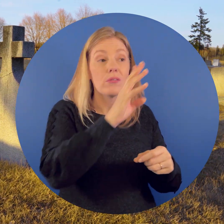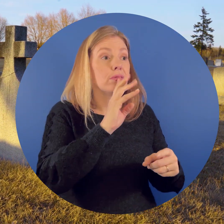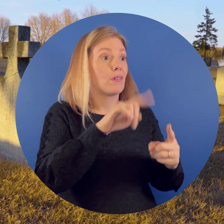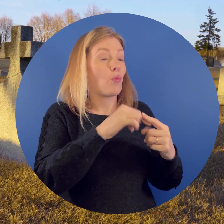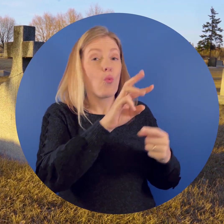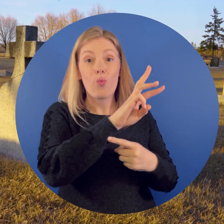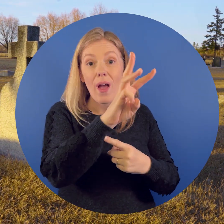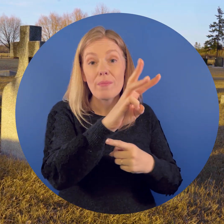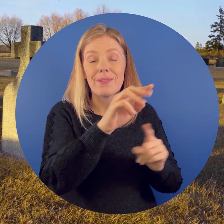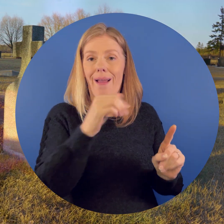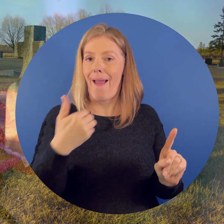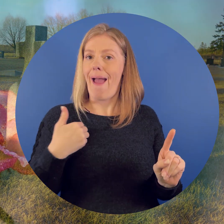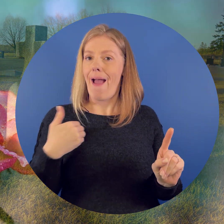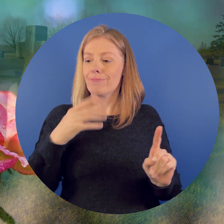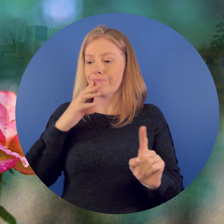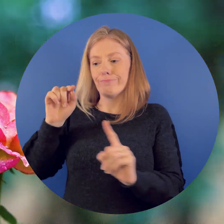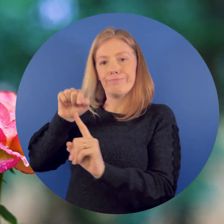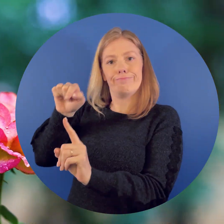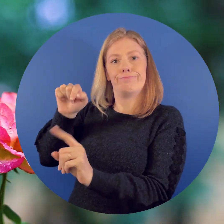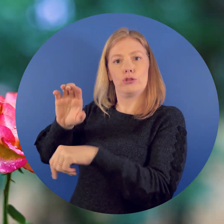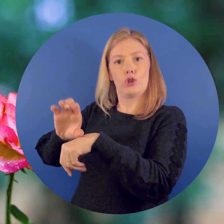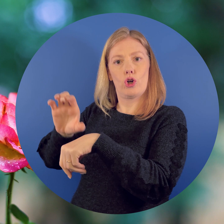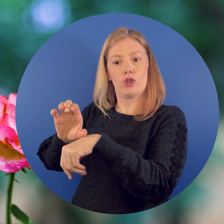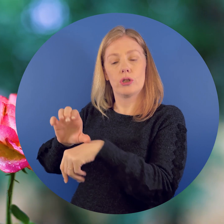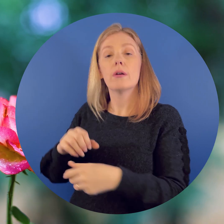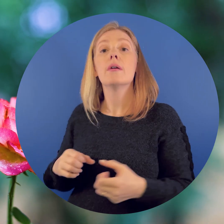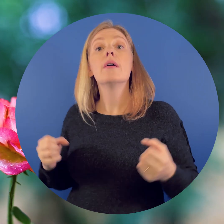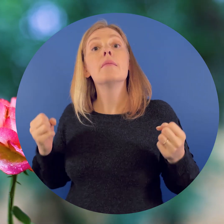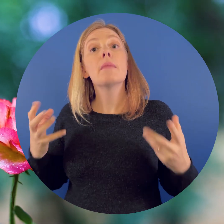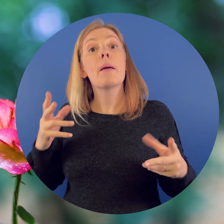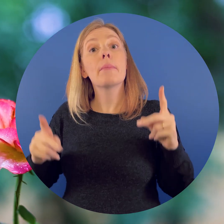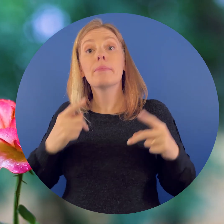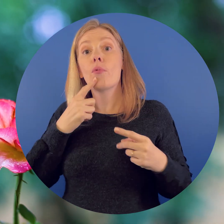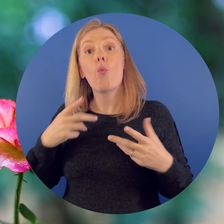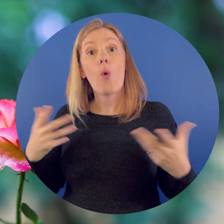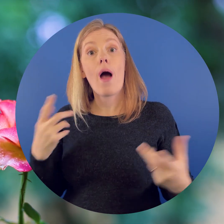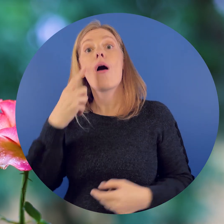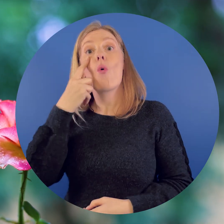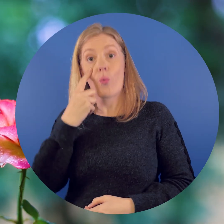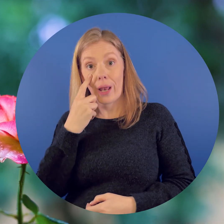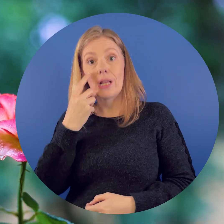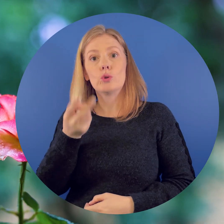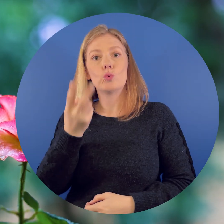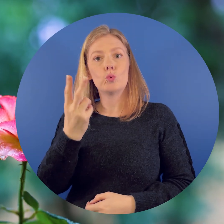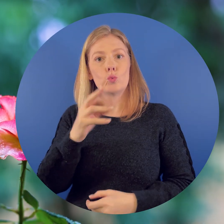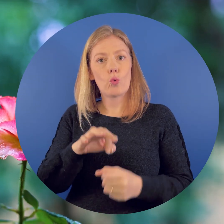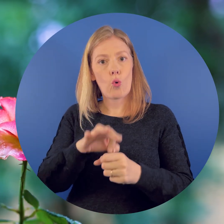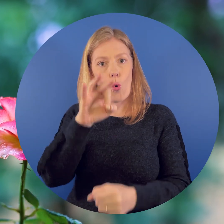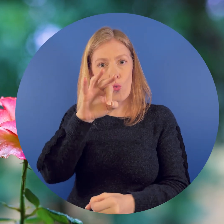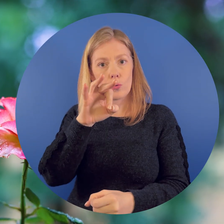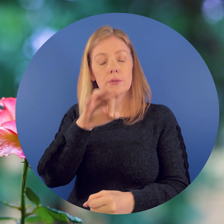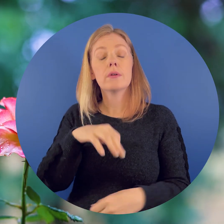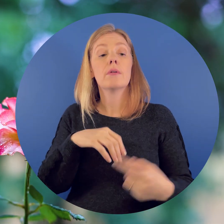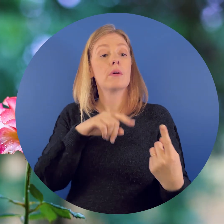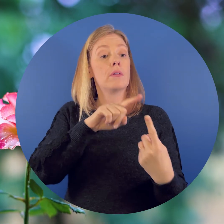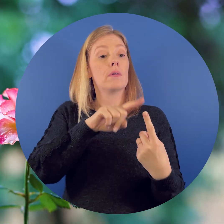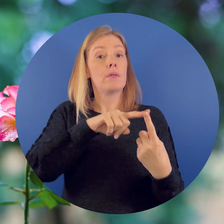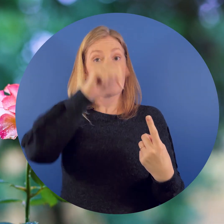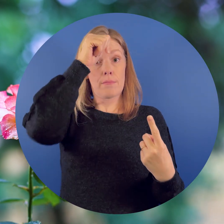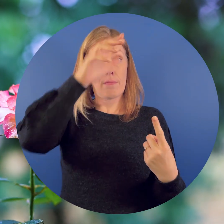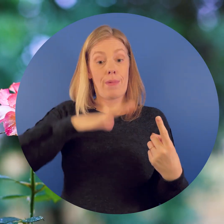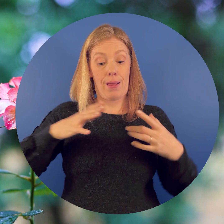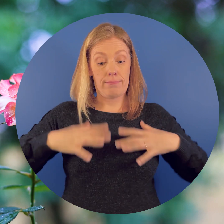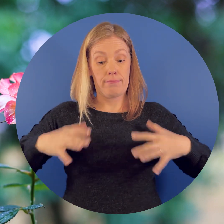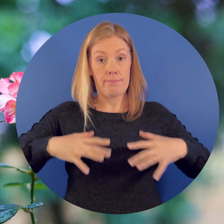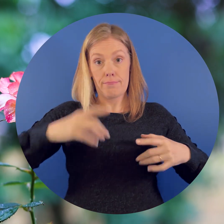the same things. Typically, people share that they see two apparitions, a man dressed in all black and a woman